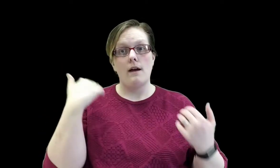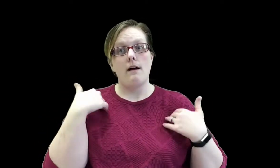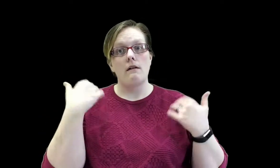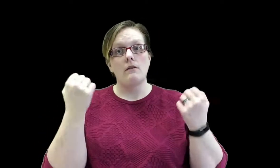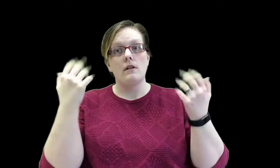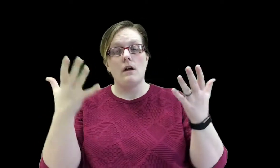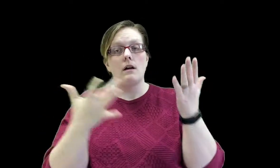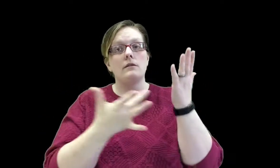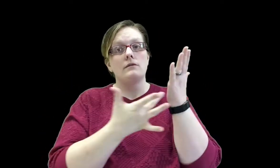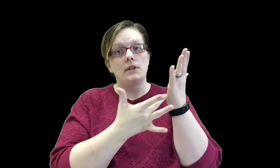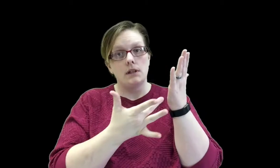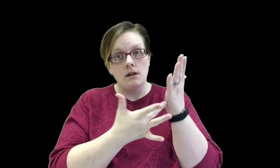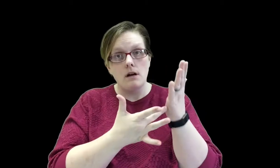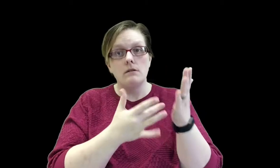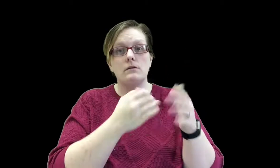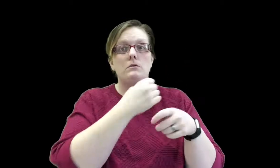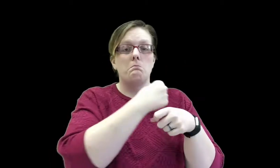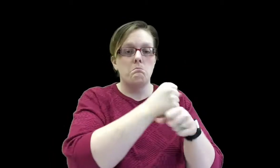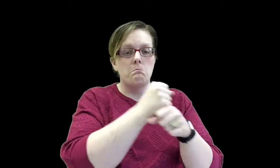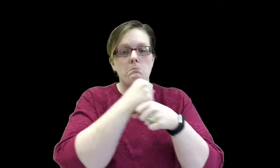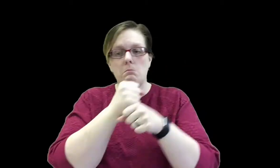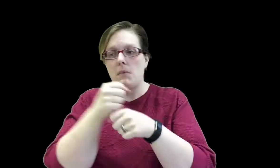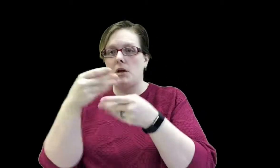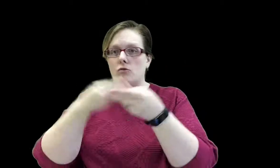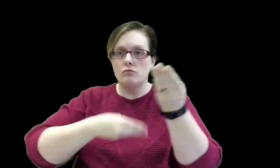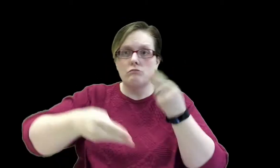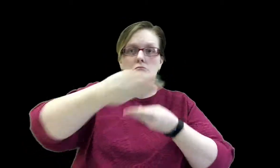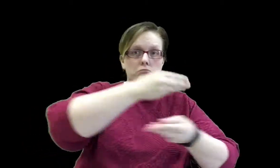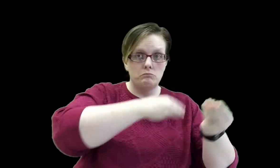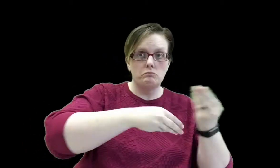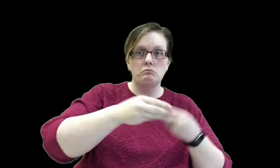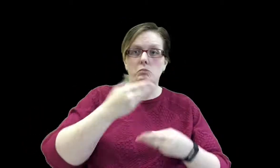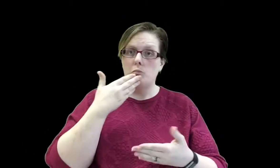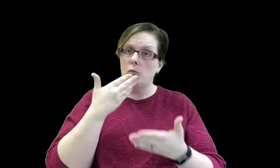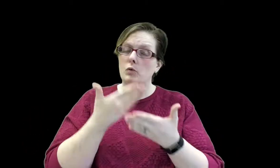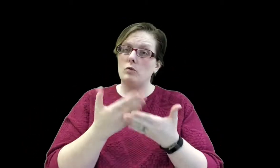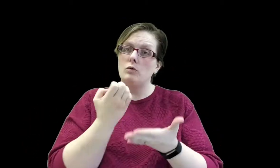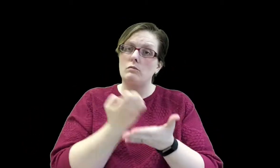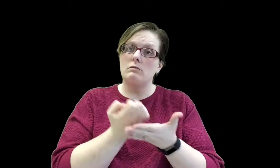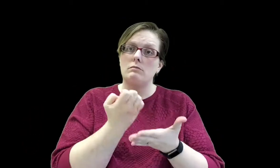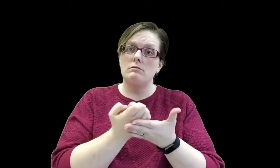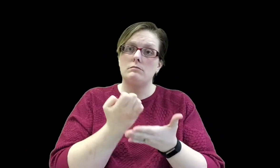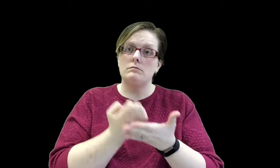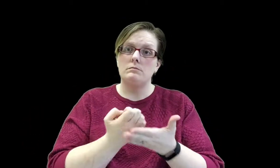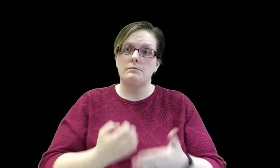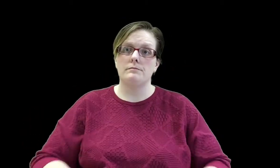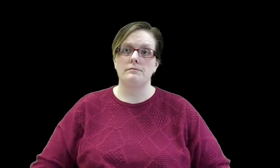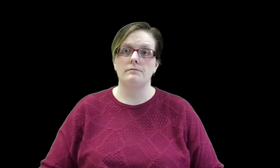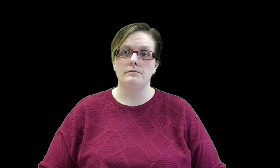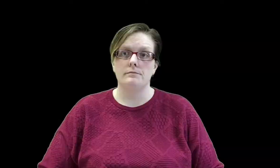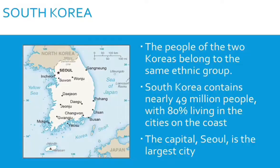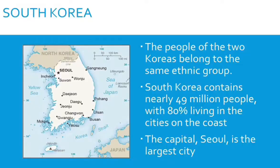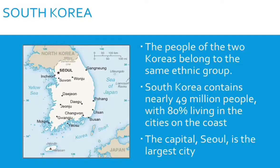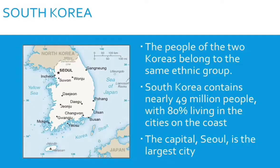South Korea also has a lot of technology. They produce and trade, and they have a good economy.